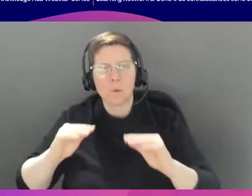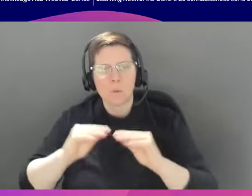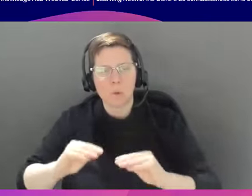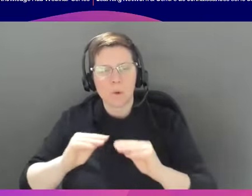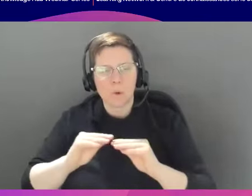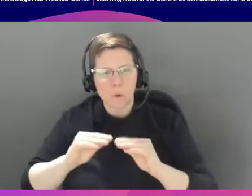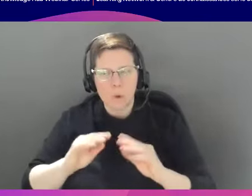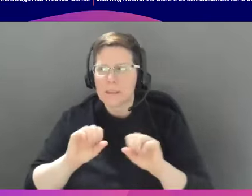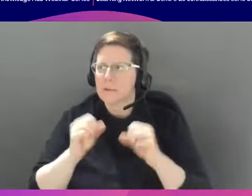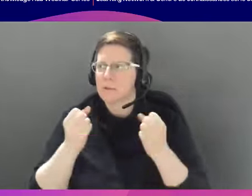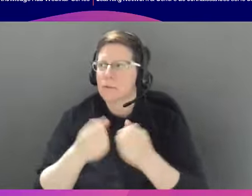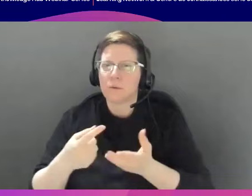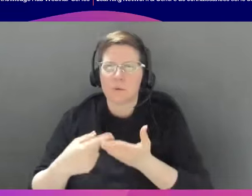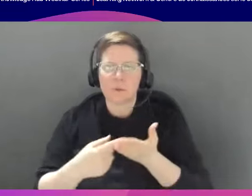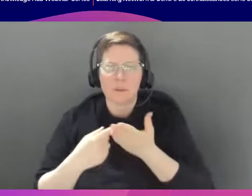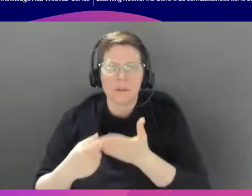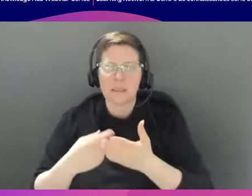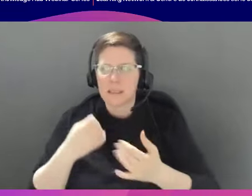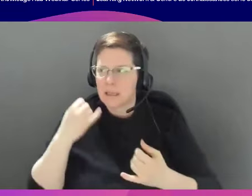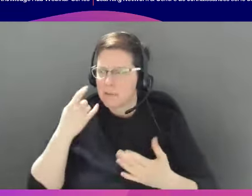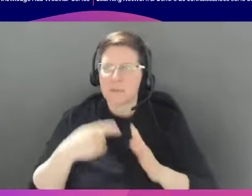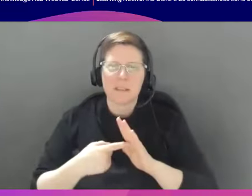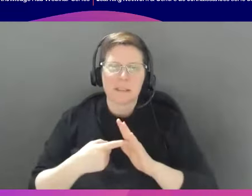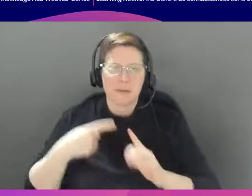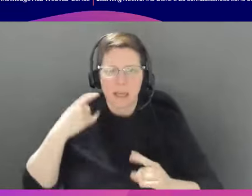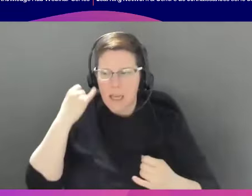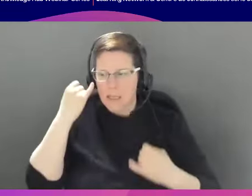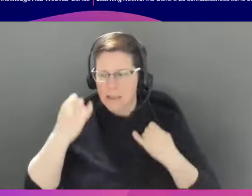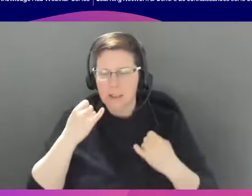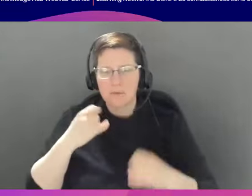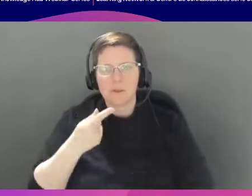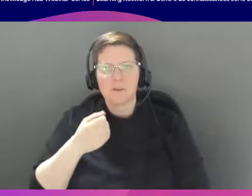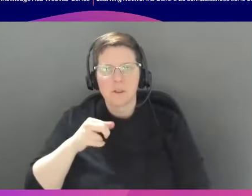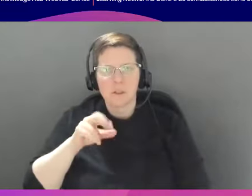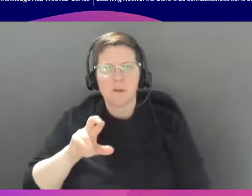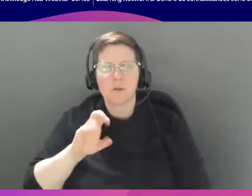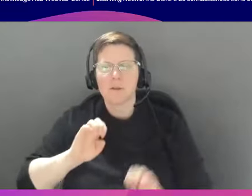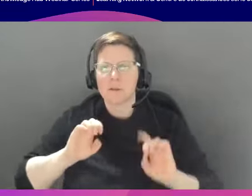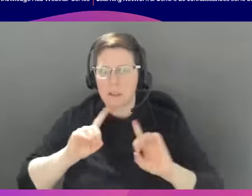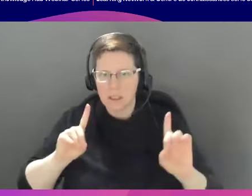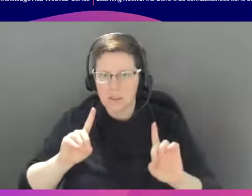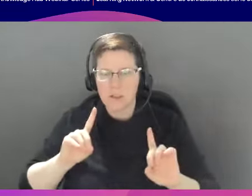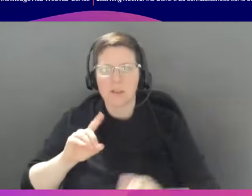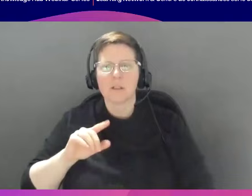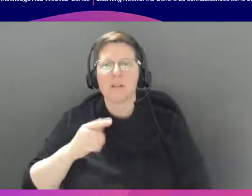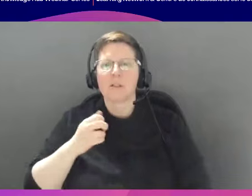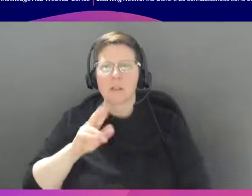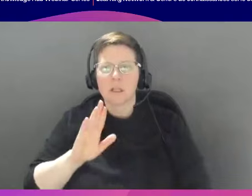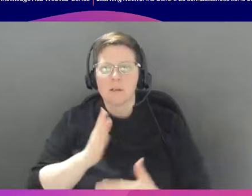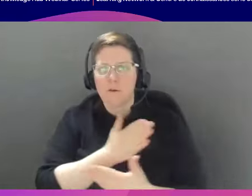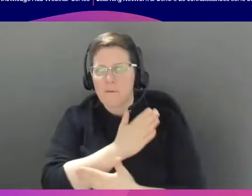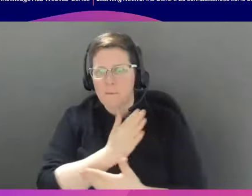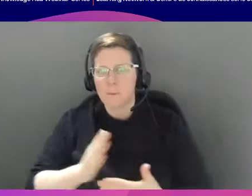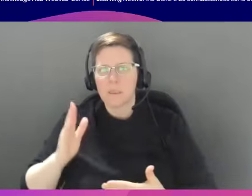especially around these ideas of gender education and gender fluidity. We see like backlash against that within different school boards. And I